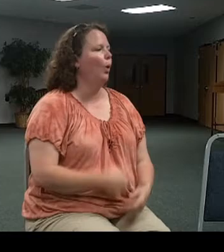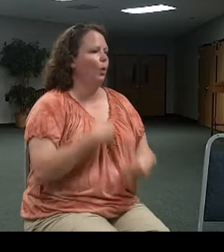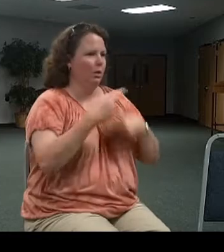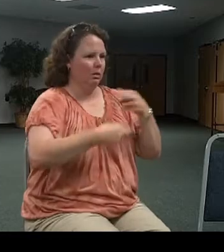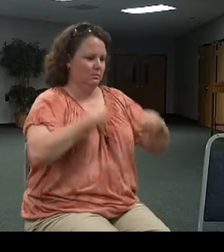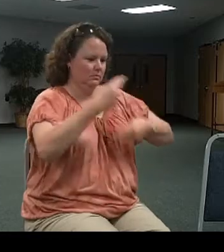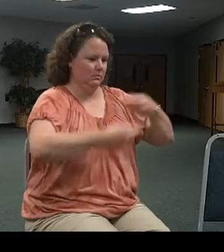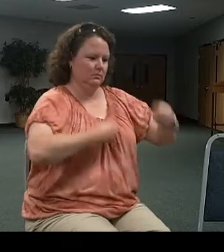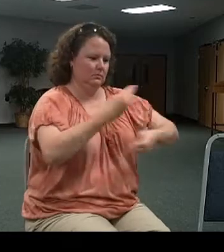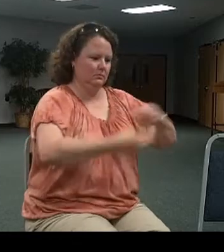roll.